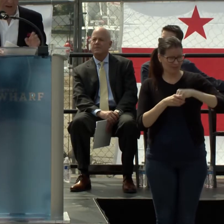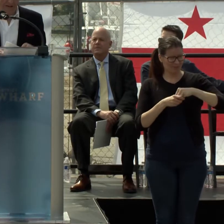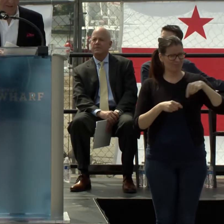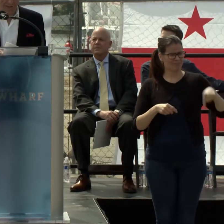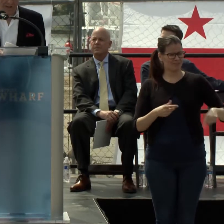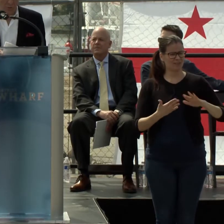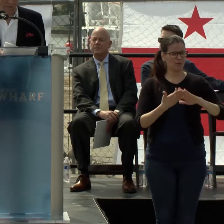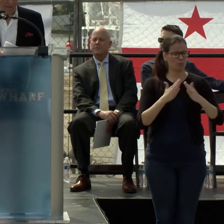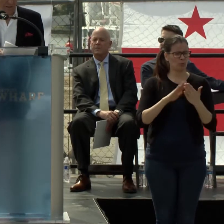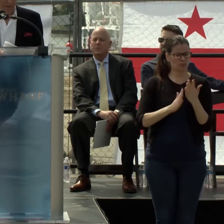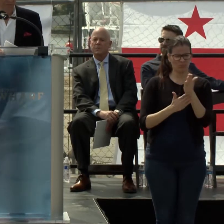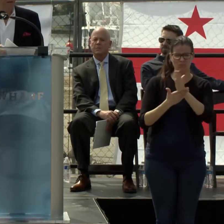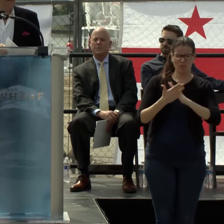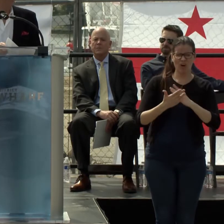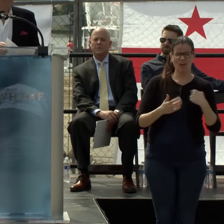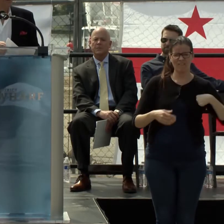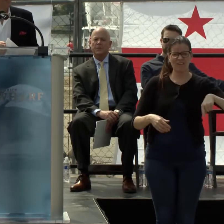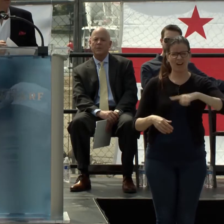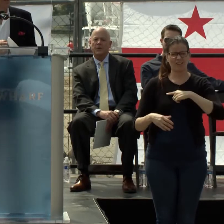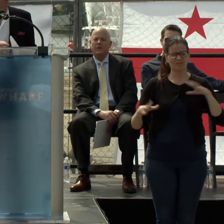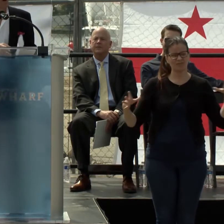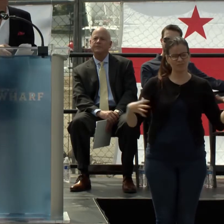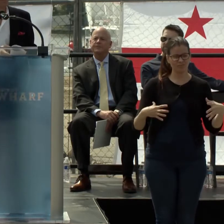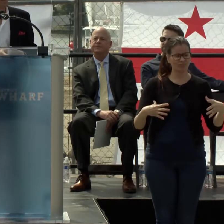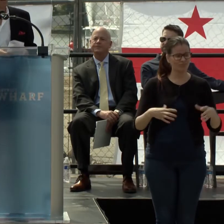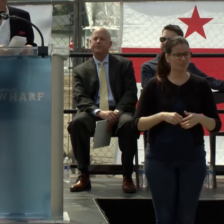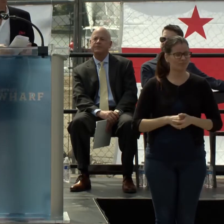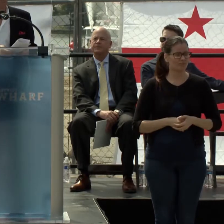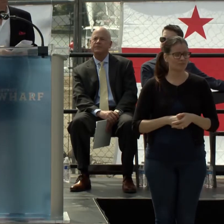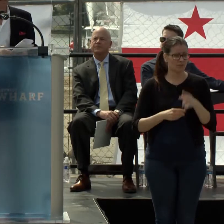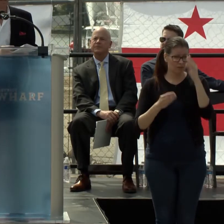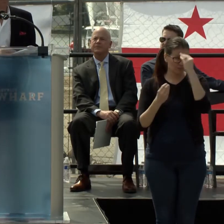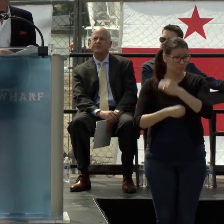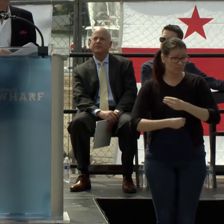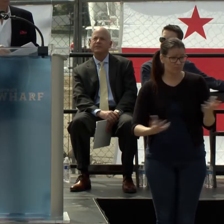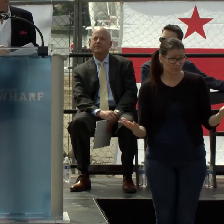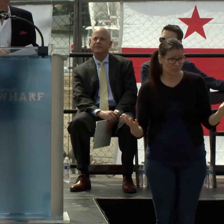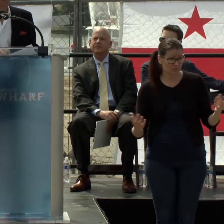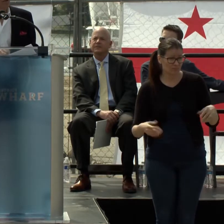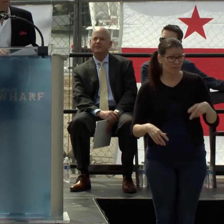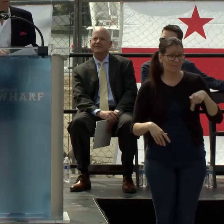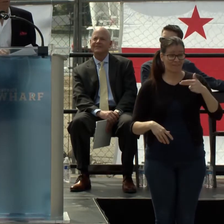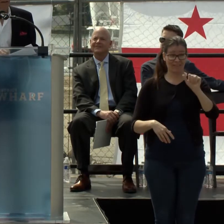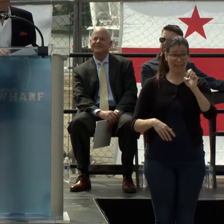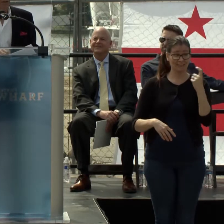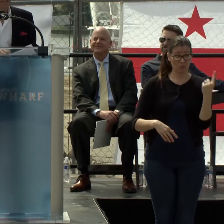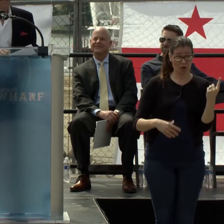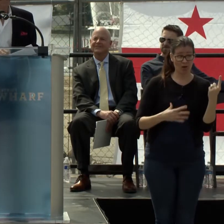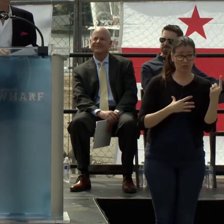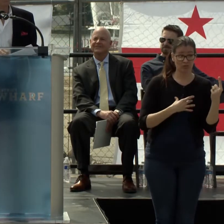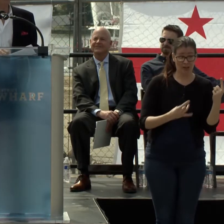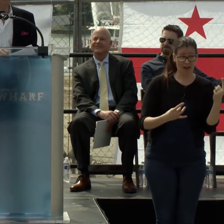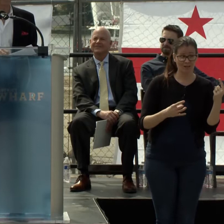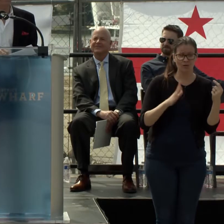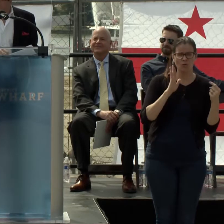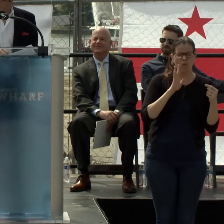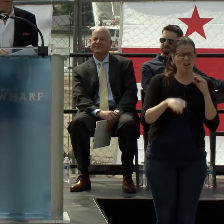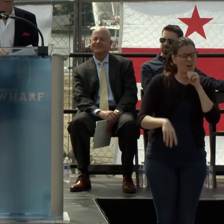friends, I can say unequivocally, if you like the first phase of the wharf, as the Congresswoman stated, you are going to love the second phase.